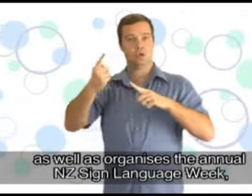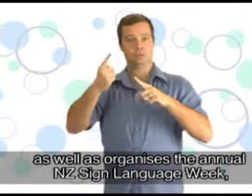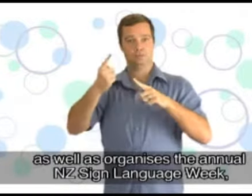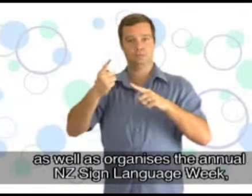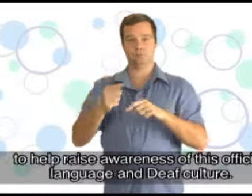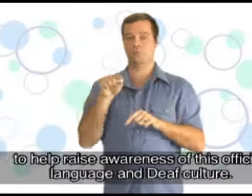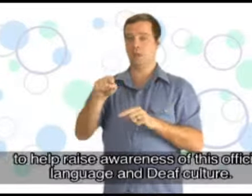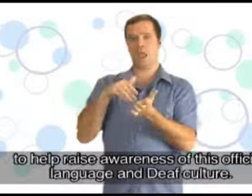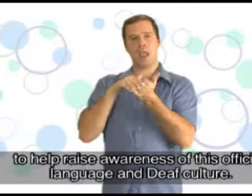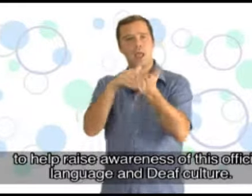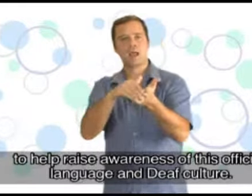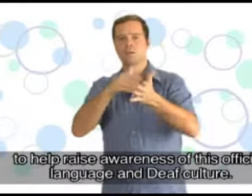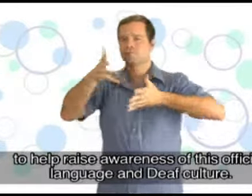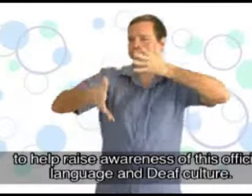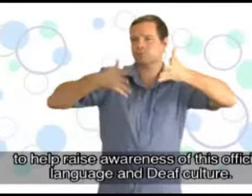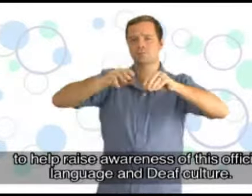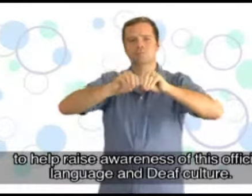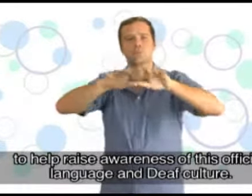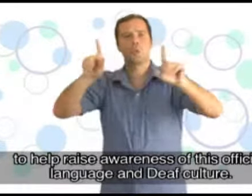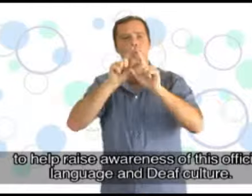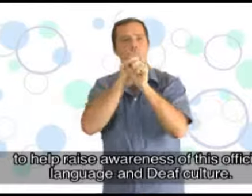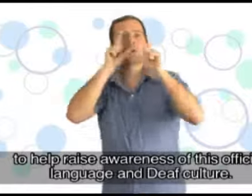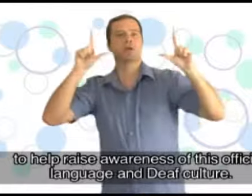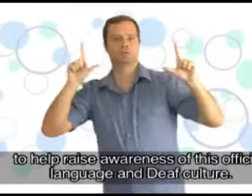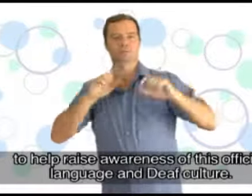Week to help raise awareness of this official language and deaf culture.